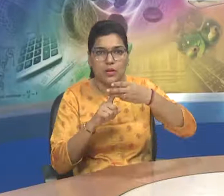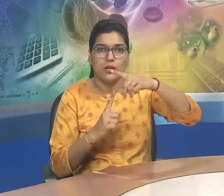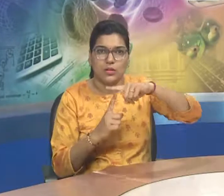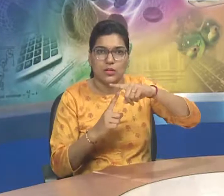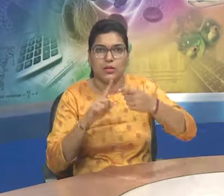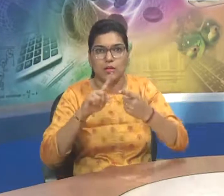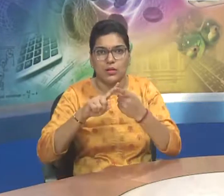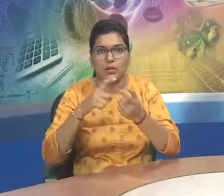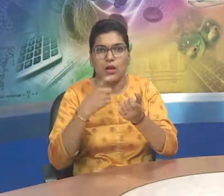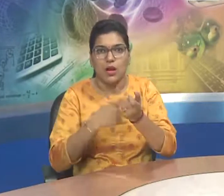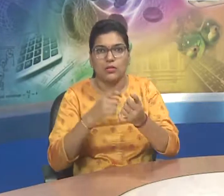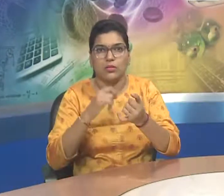South Africa,